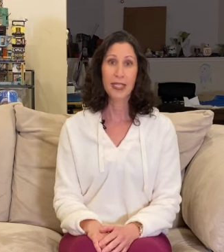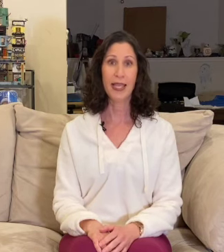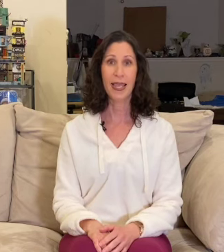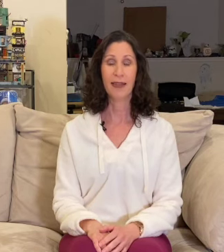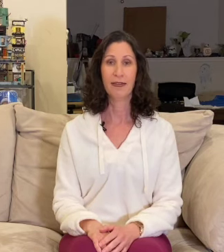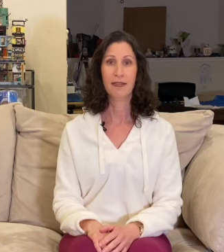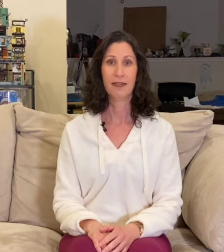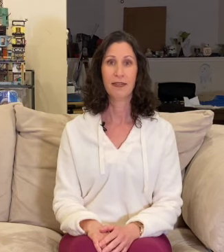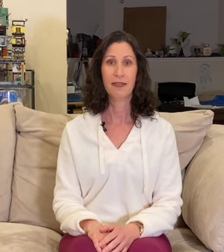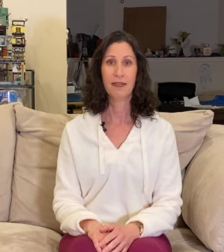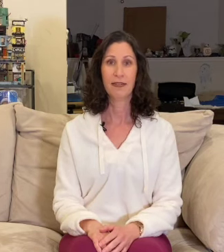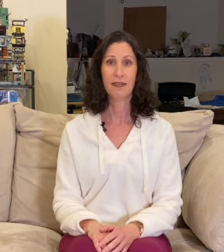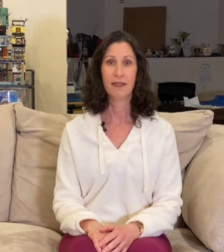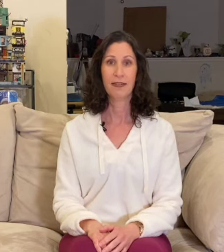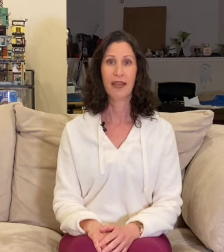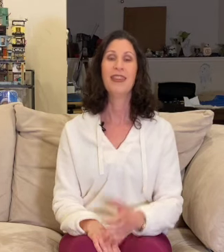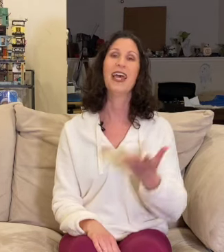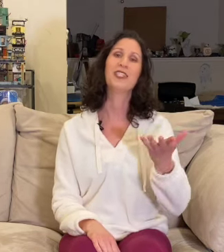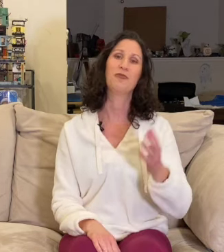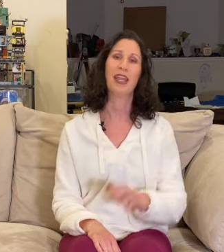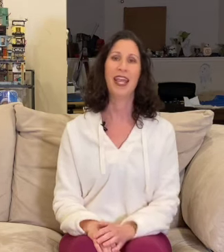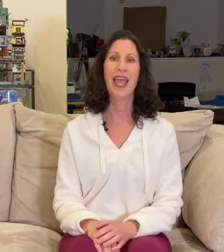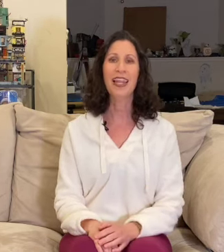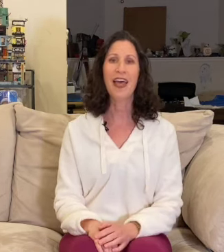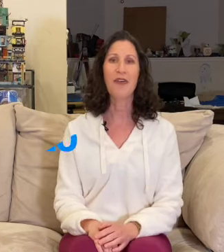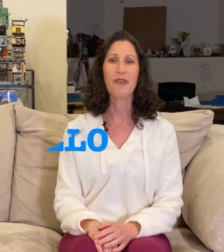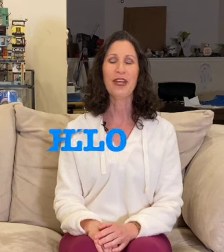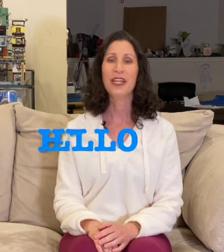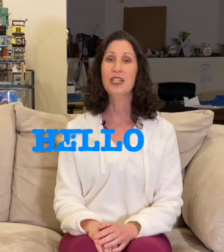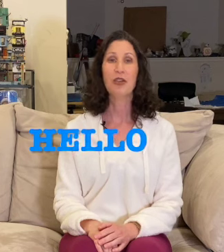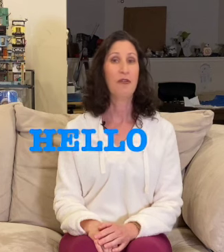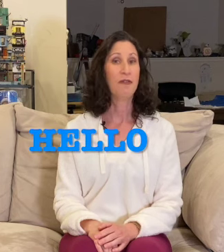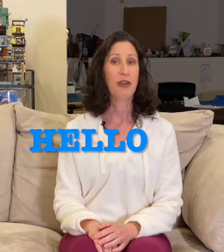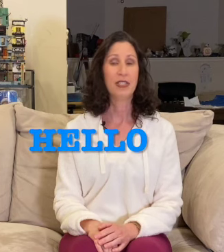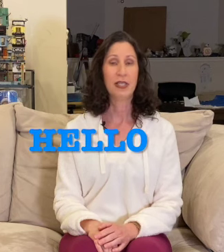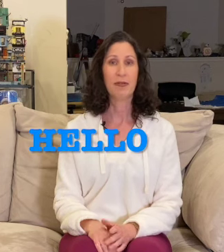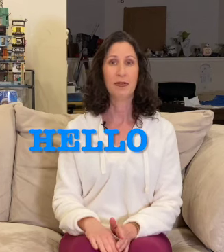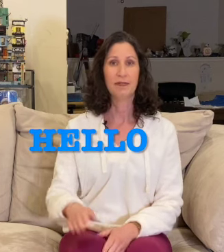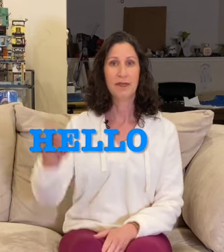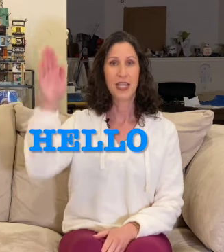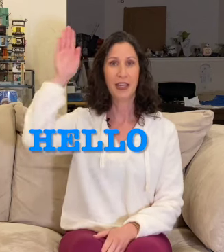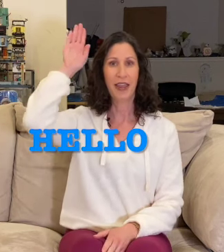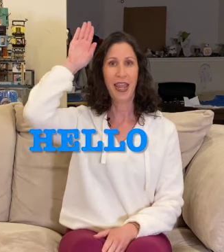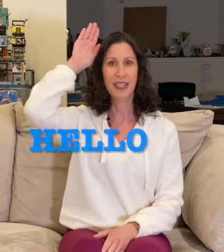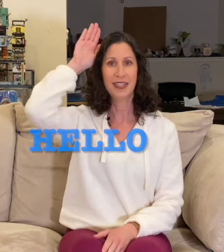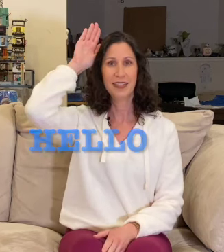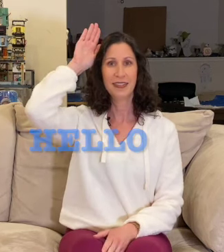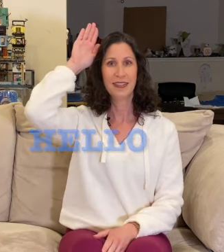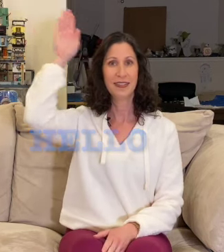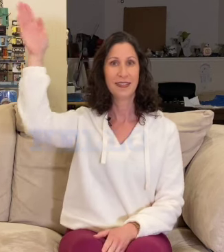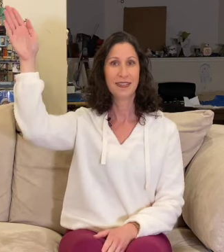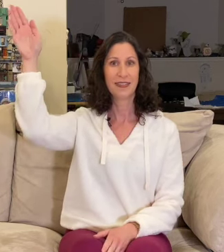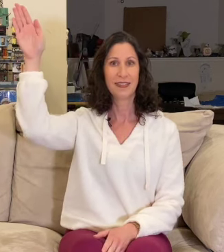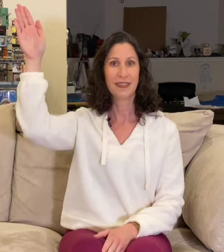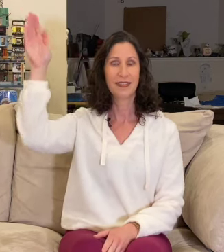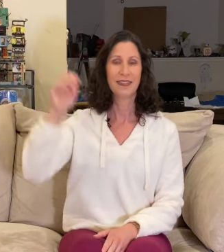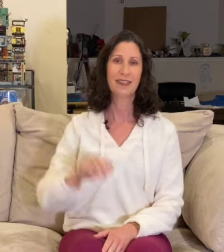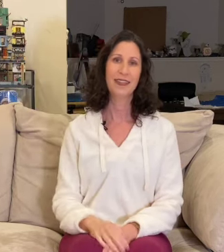say? That's right, hello. So very simple. Take your hand. That's